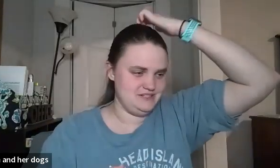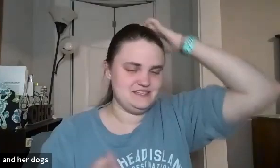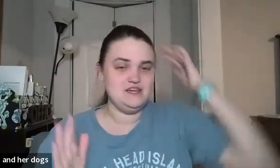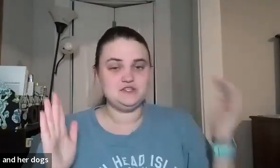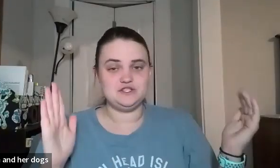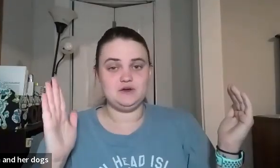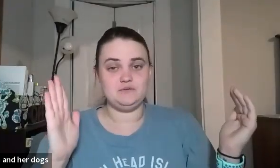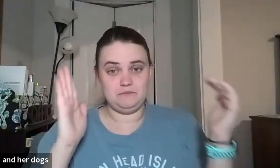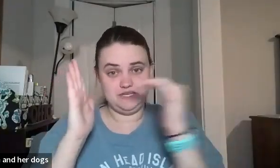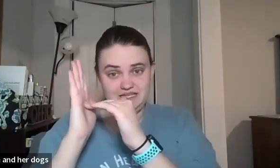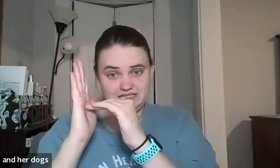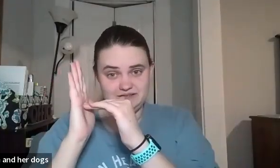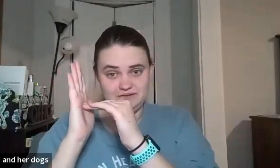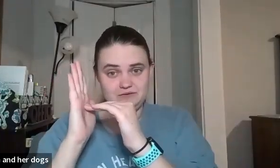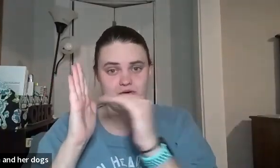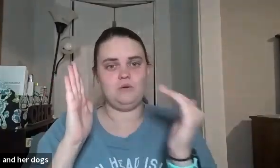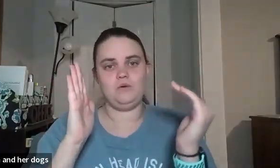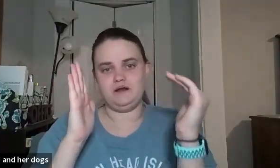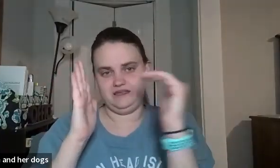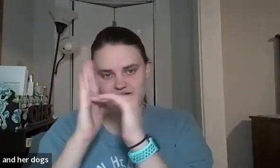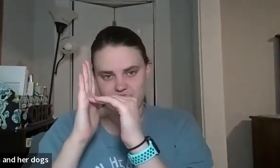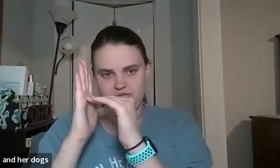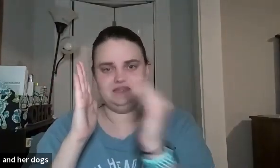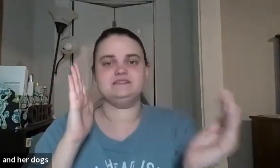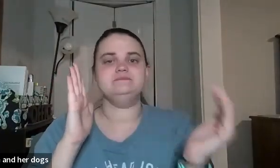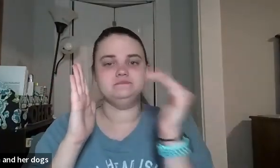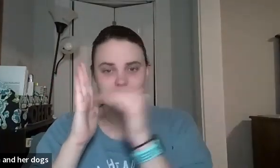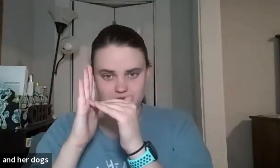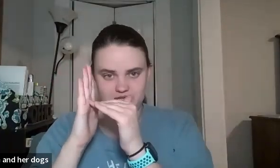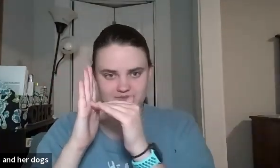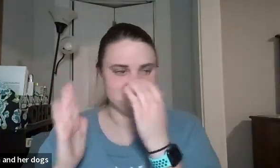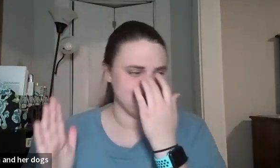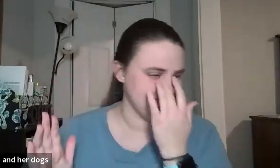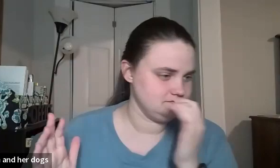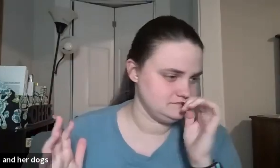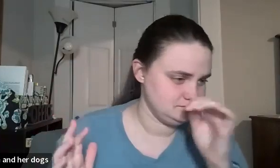words. So repeat or again, repeat. The